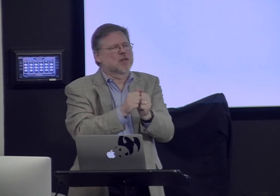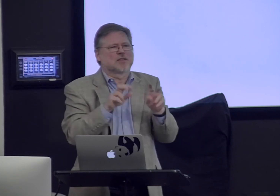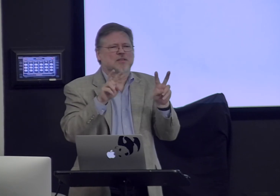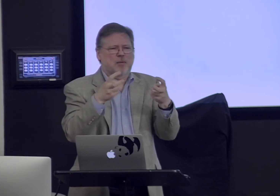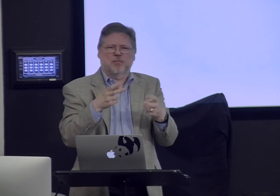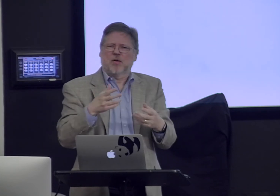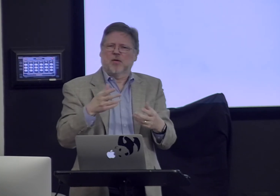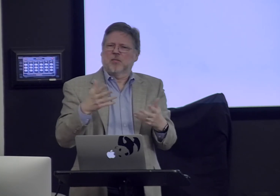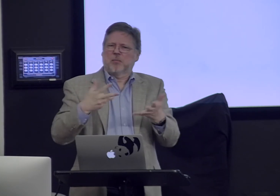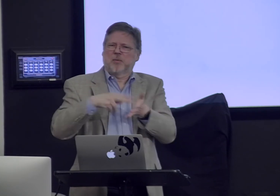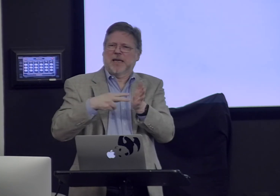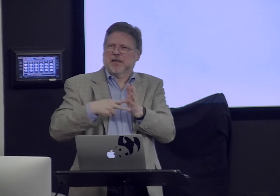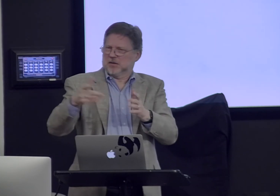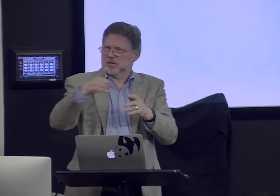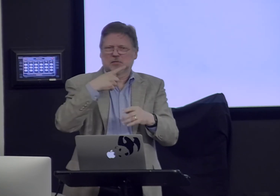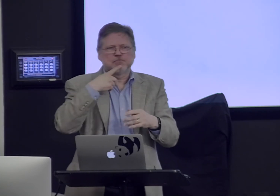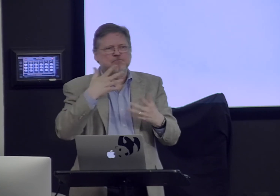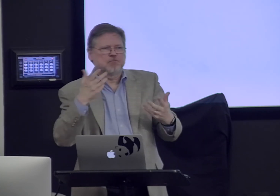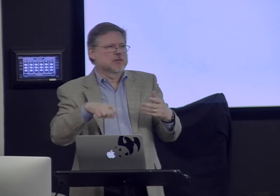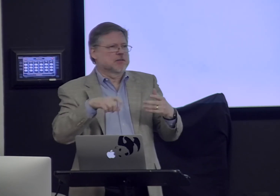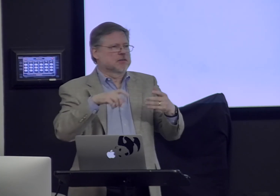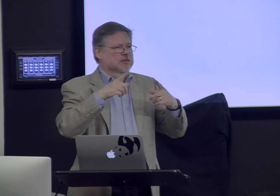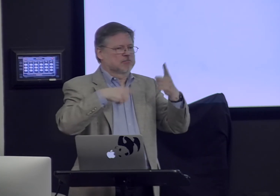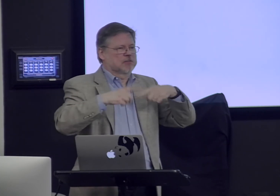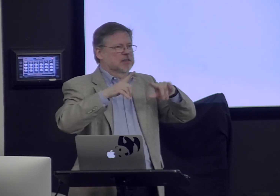languages. So I'd like to close with